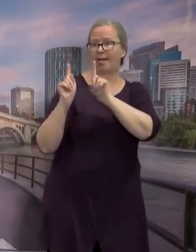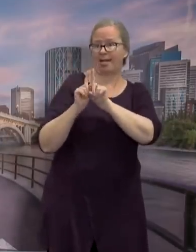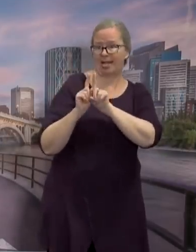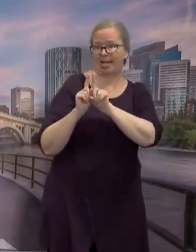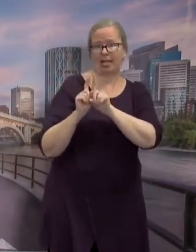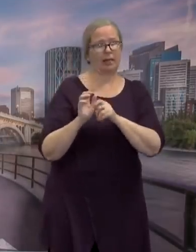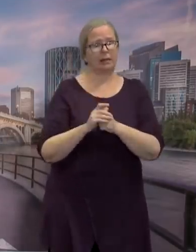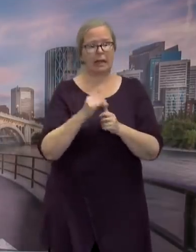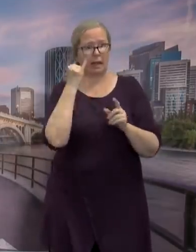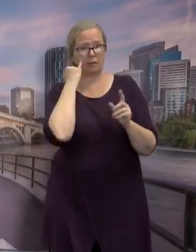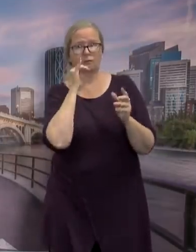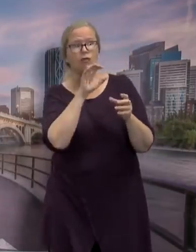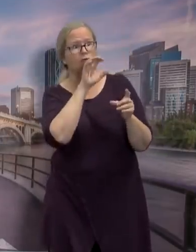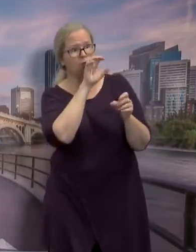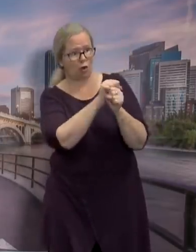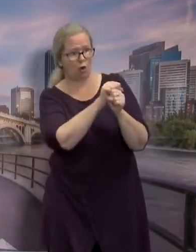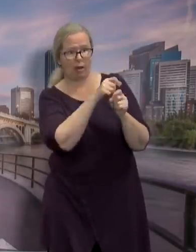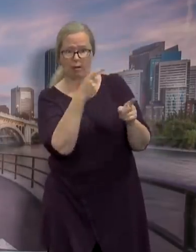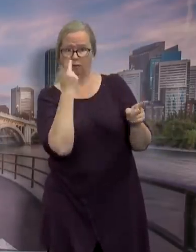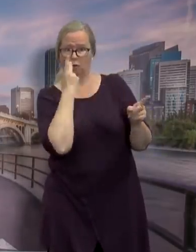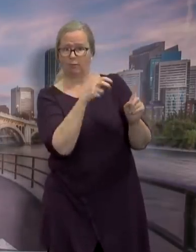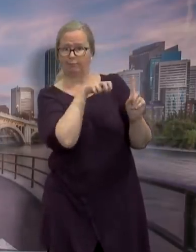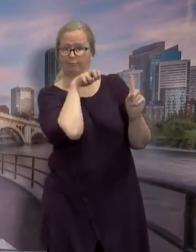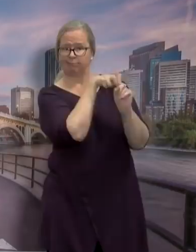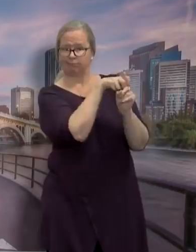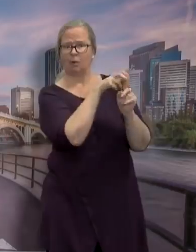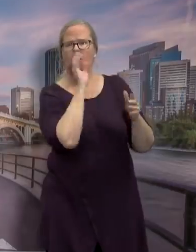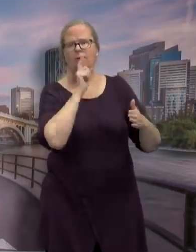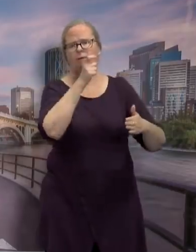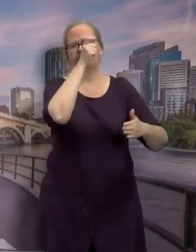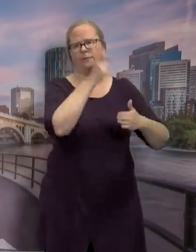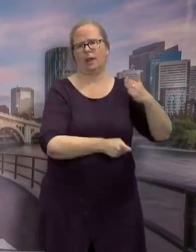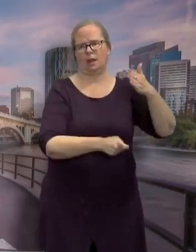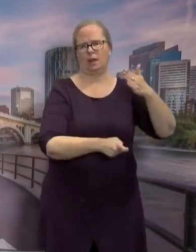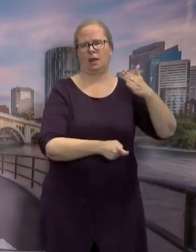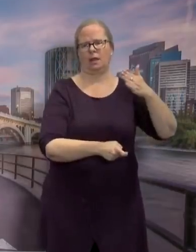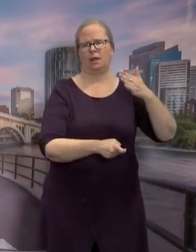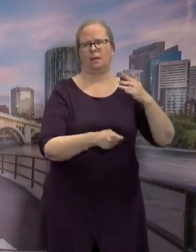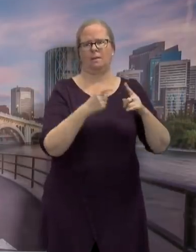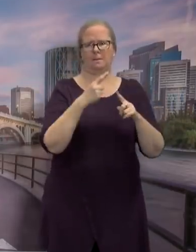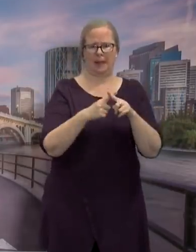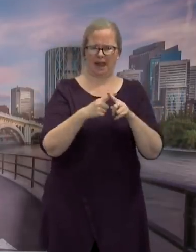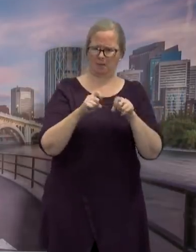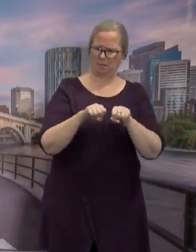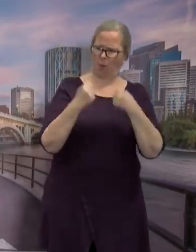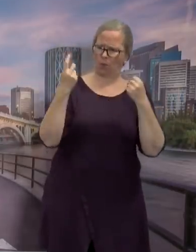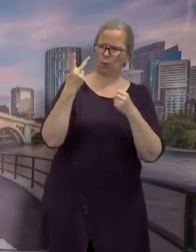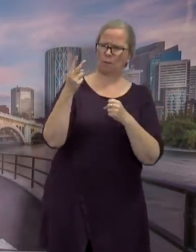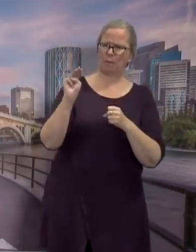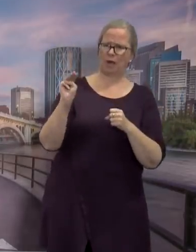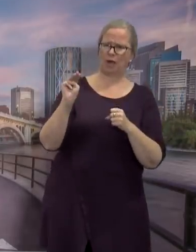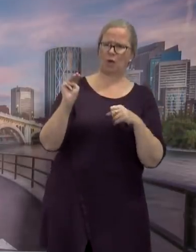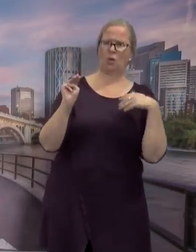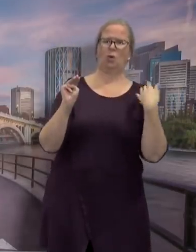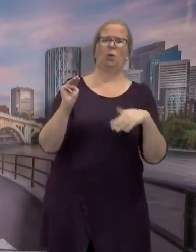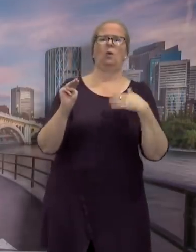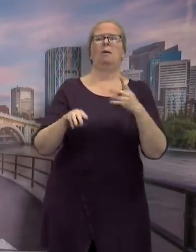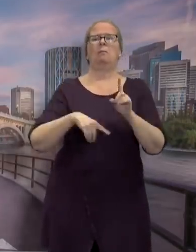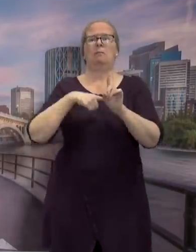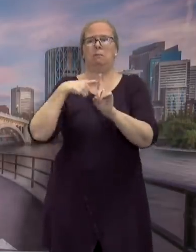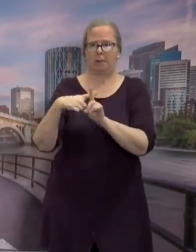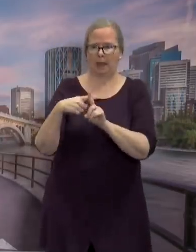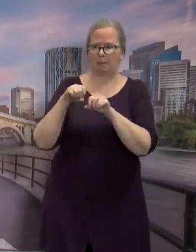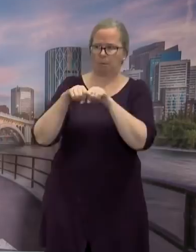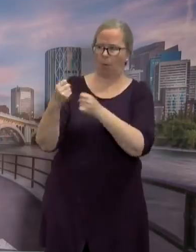seen doubling. It's dangerous, it violates physical distancing, and it's against the bylaws. So don't do that. And yes,